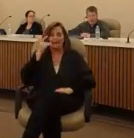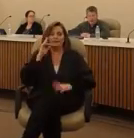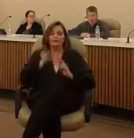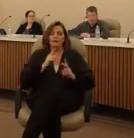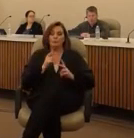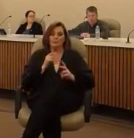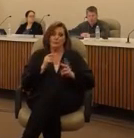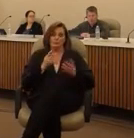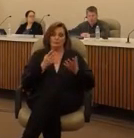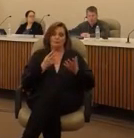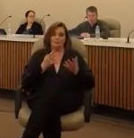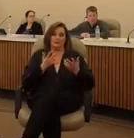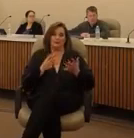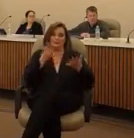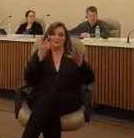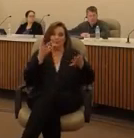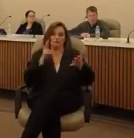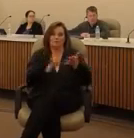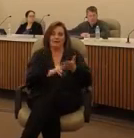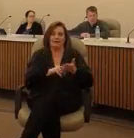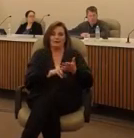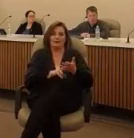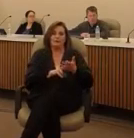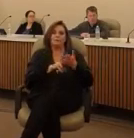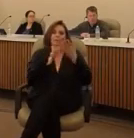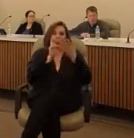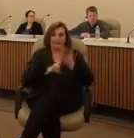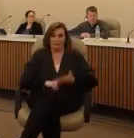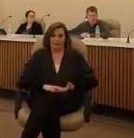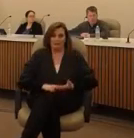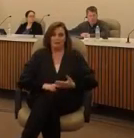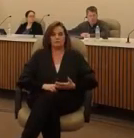not, and a lot of the names on that petition,